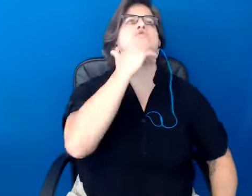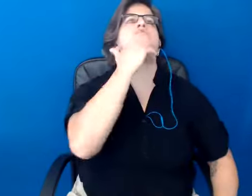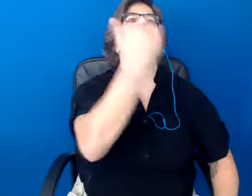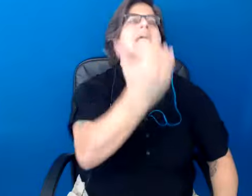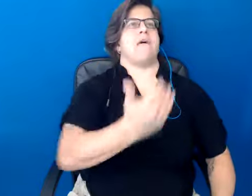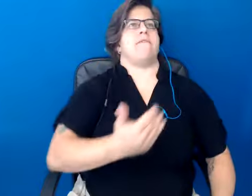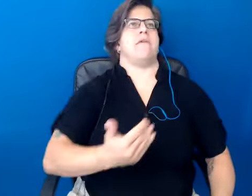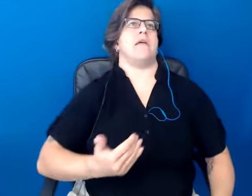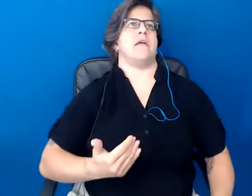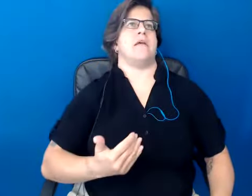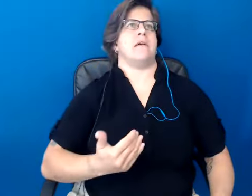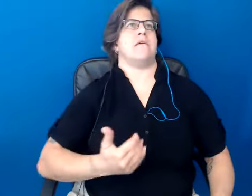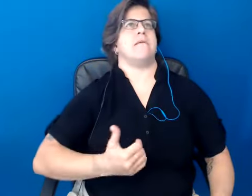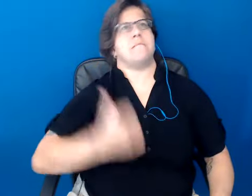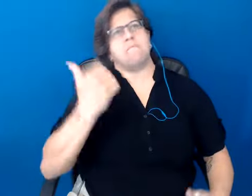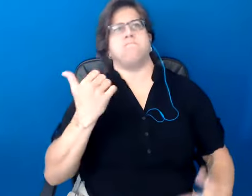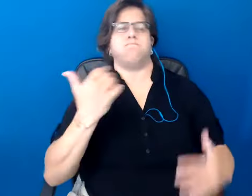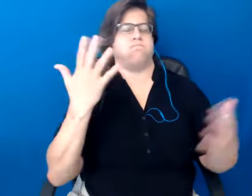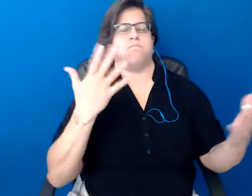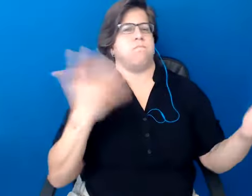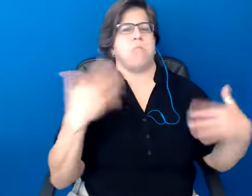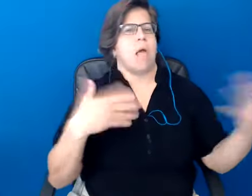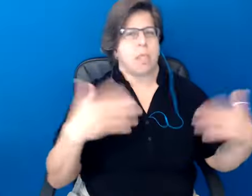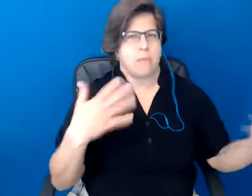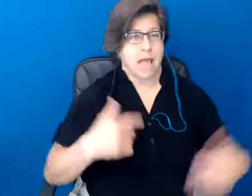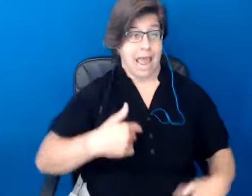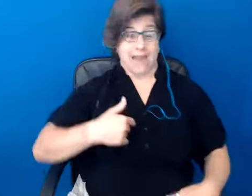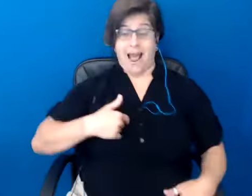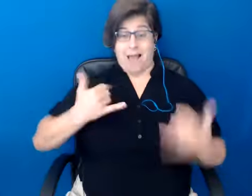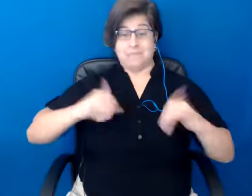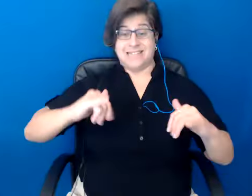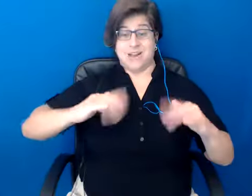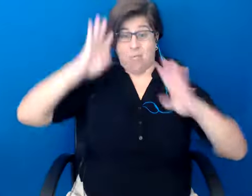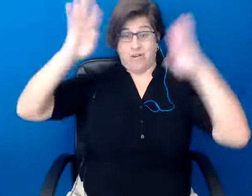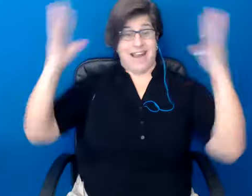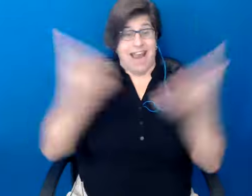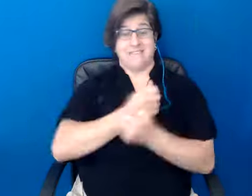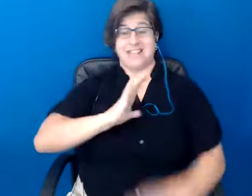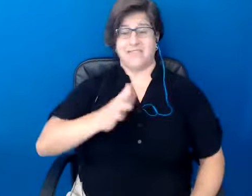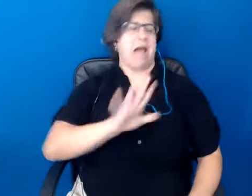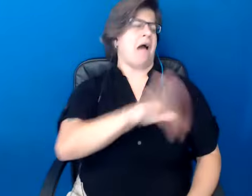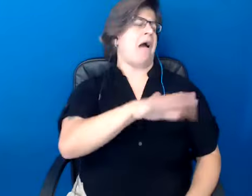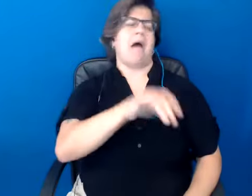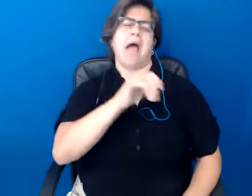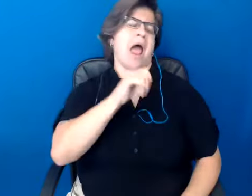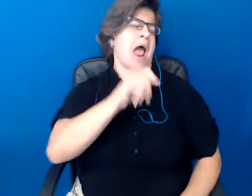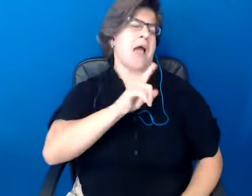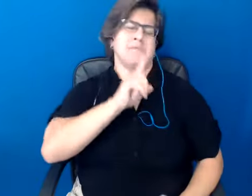behold, she had had enough. She said, "I am so sick of these, blah, blah." And